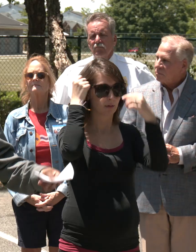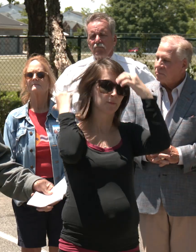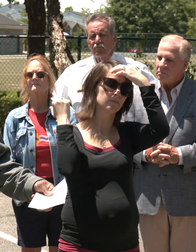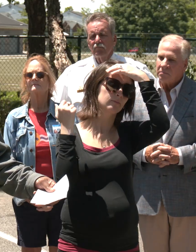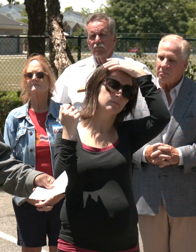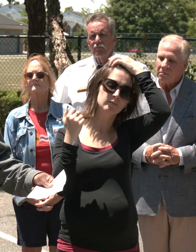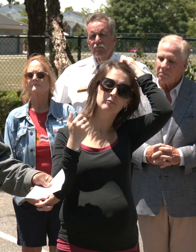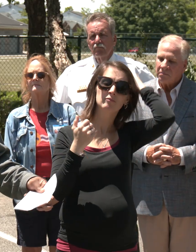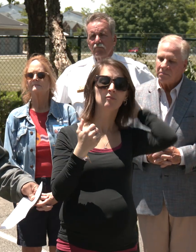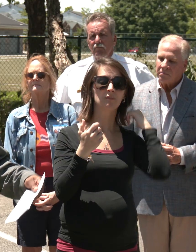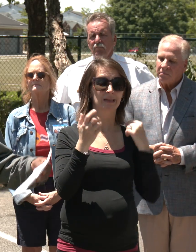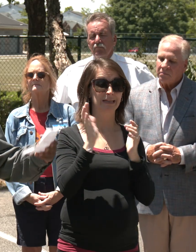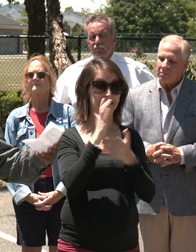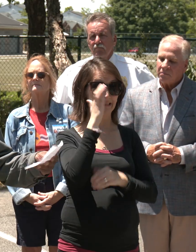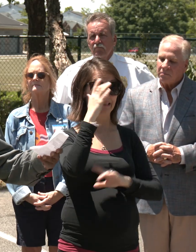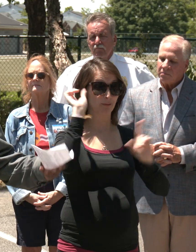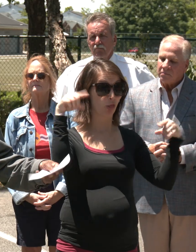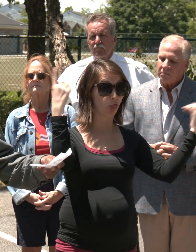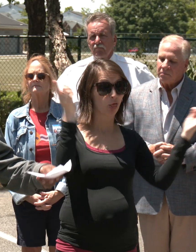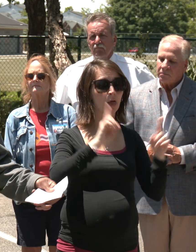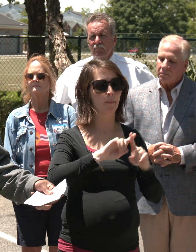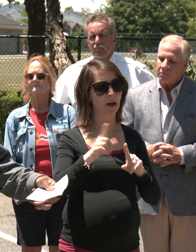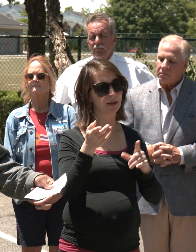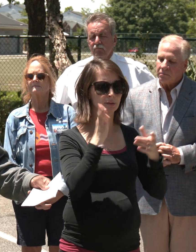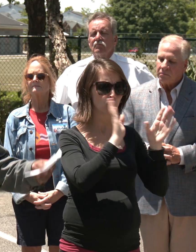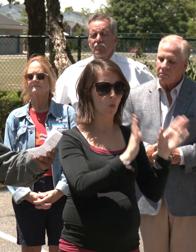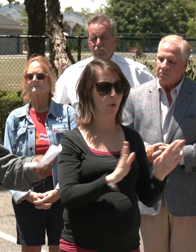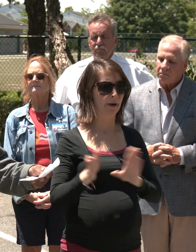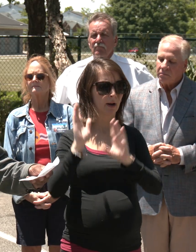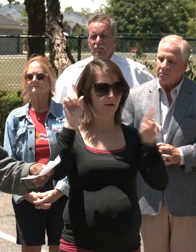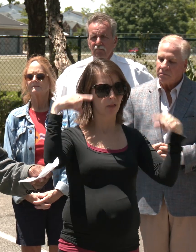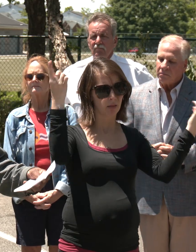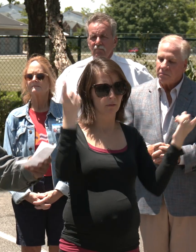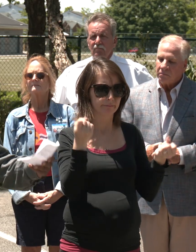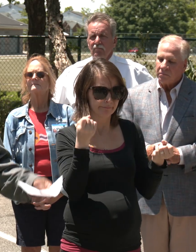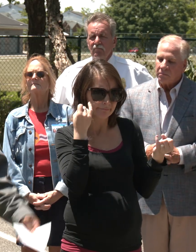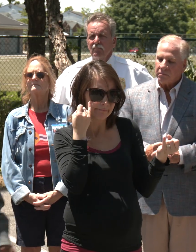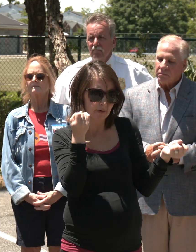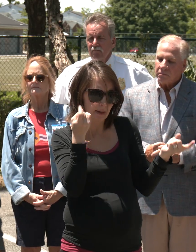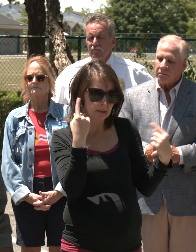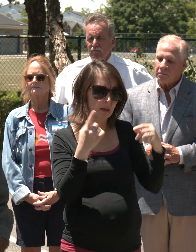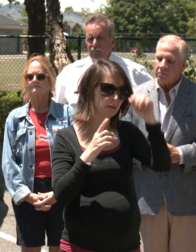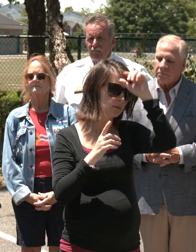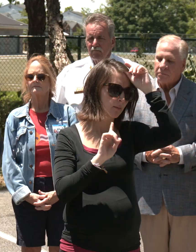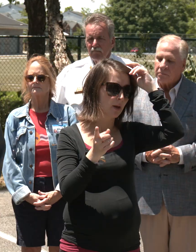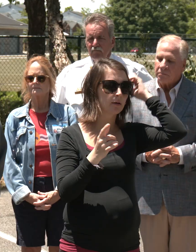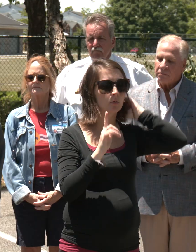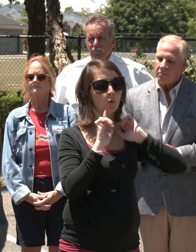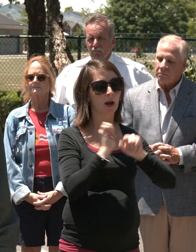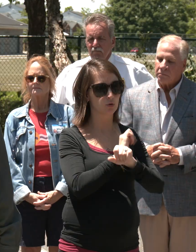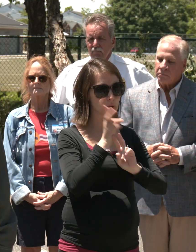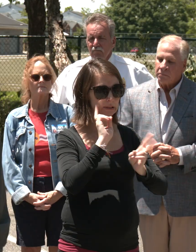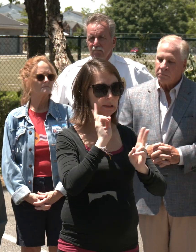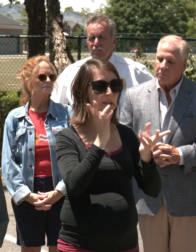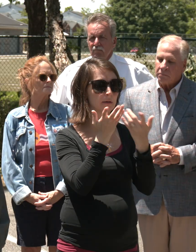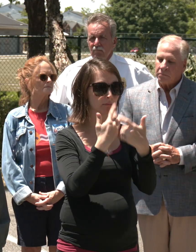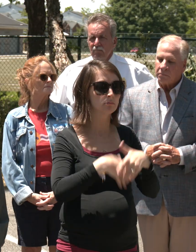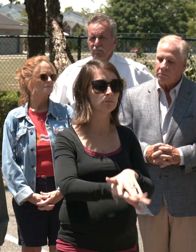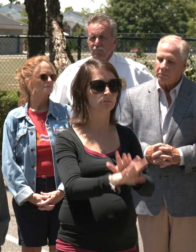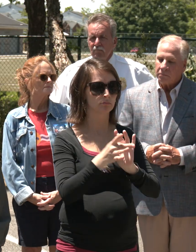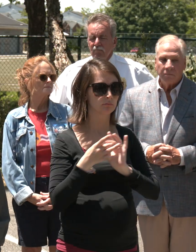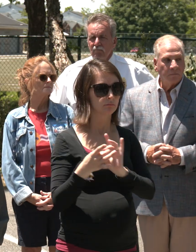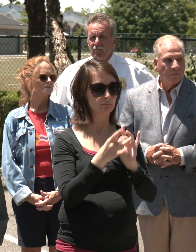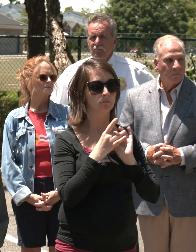method to the madness. It's organized chaos, but it is coming together, and we hope to continue